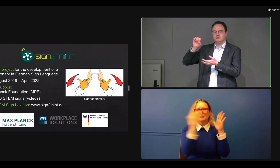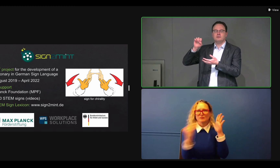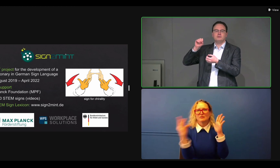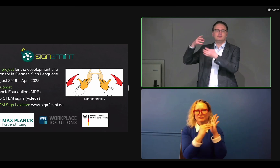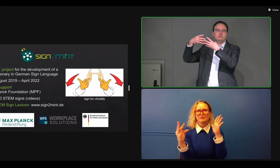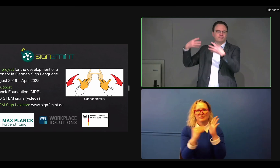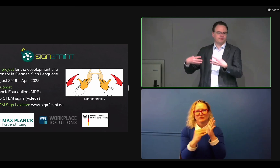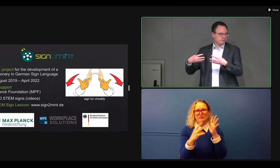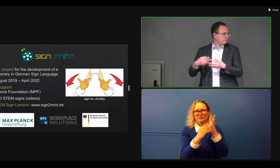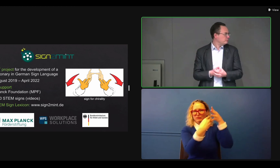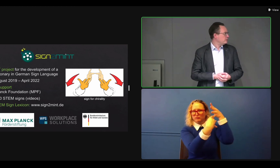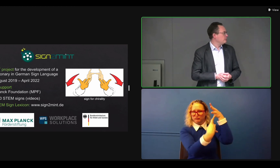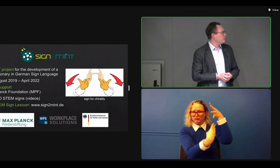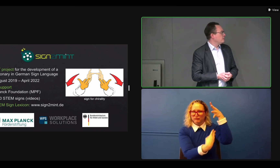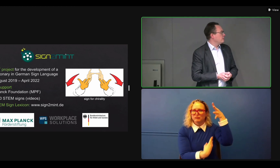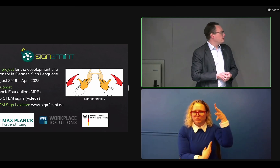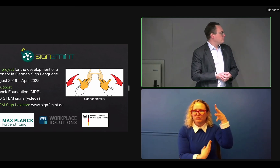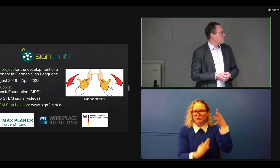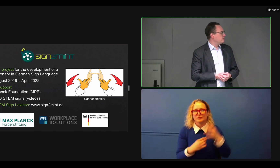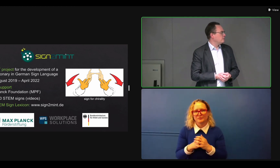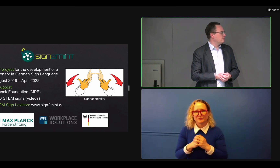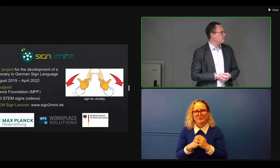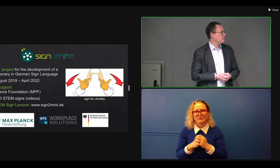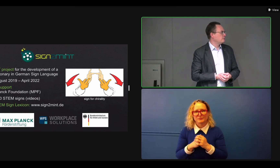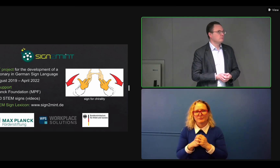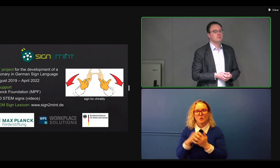and available on our website.